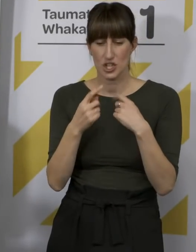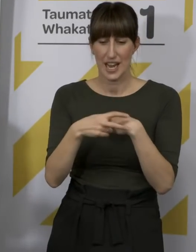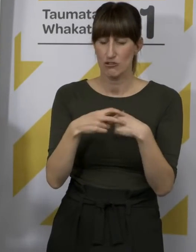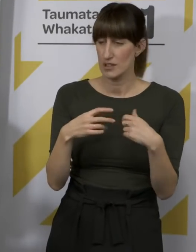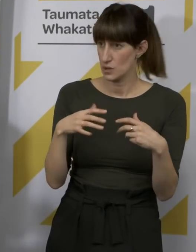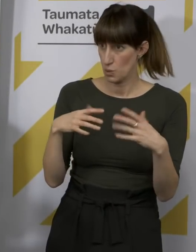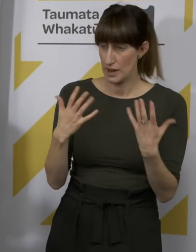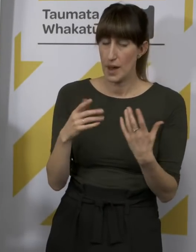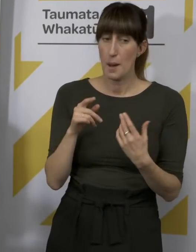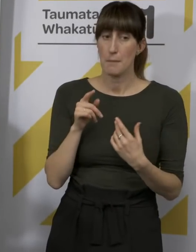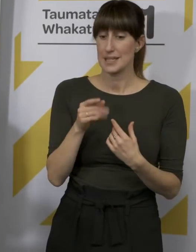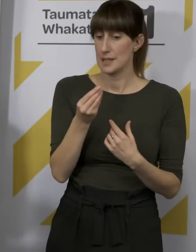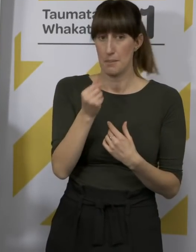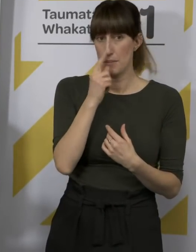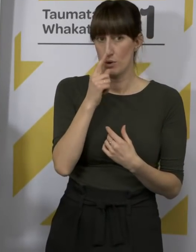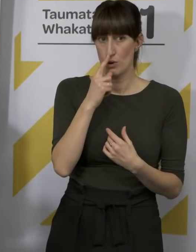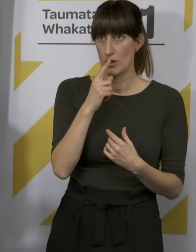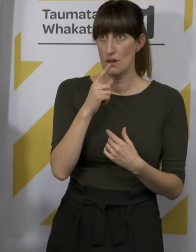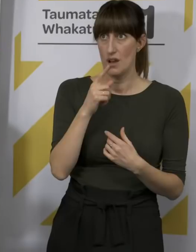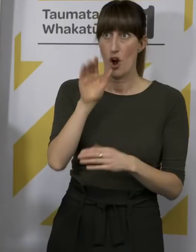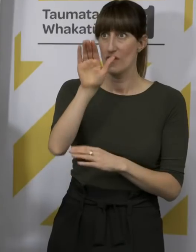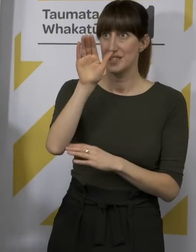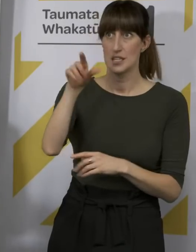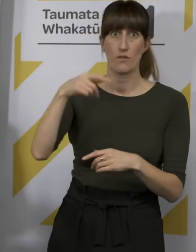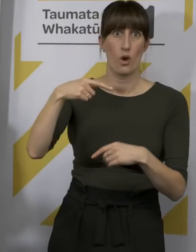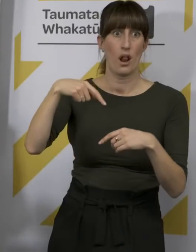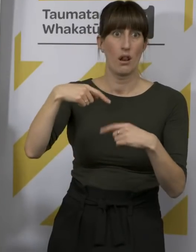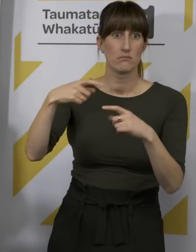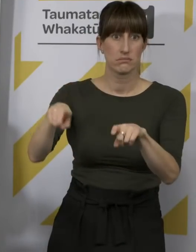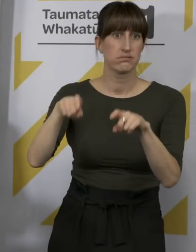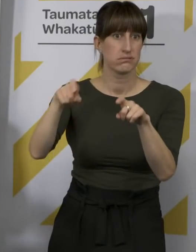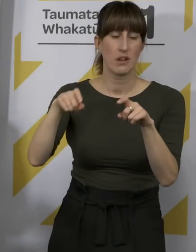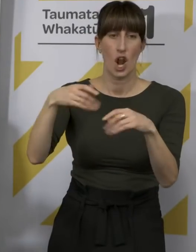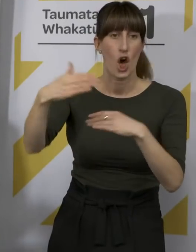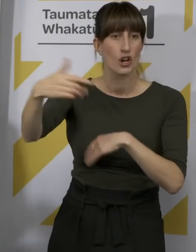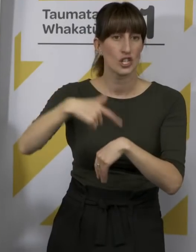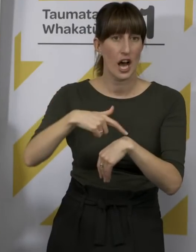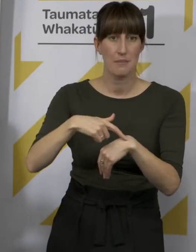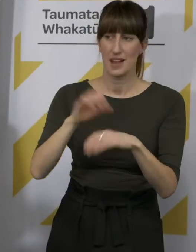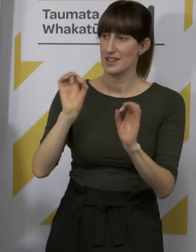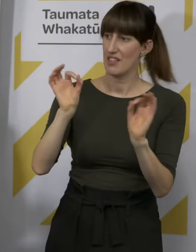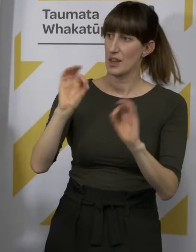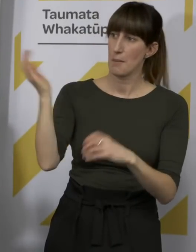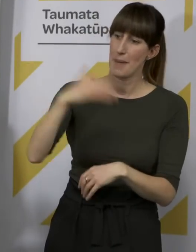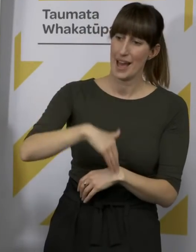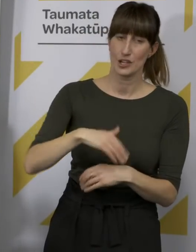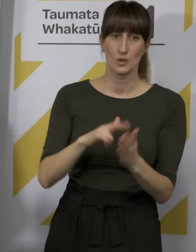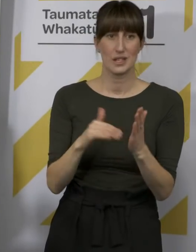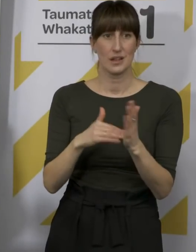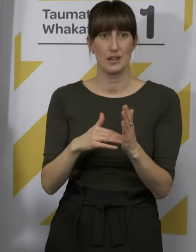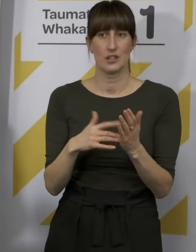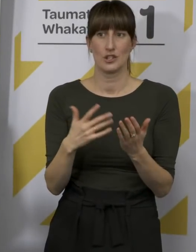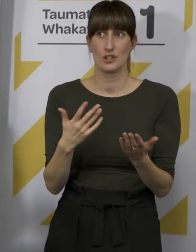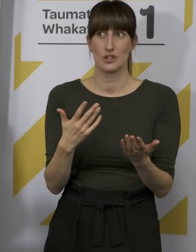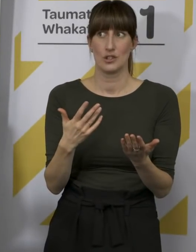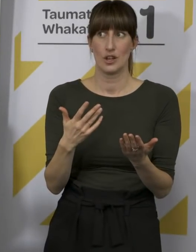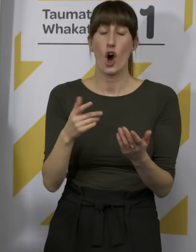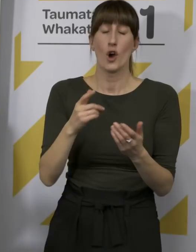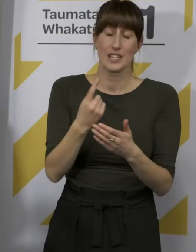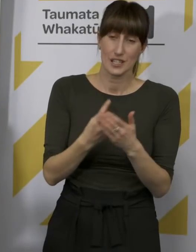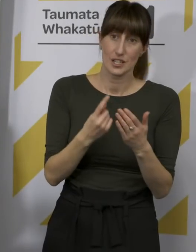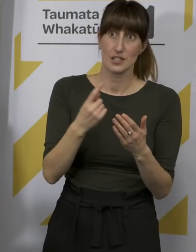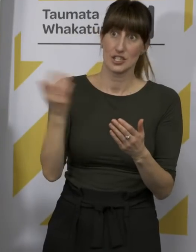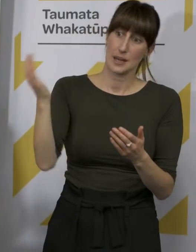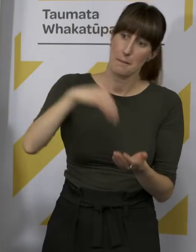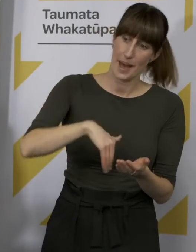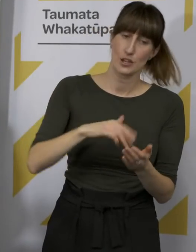clearly that's something now we will be able to have the NHI number so we can match to other records immediately. For the new case today that ended